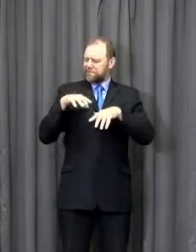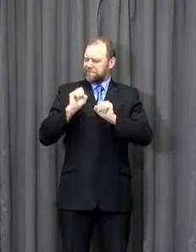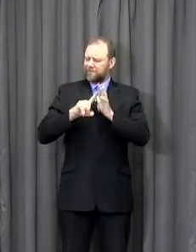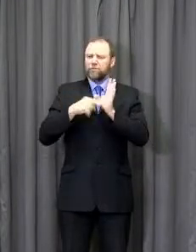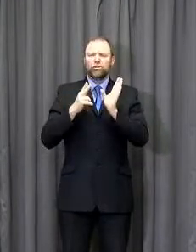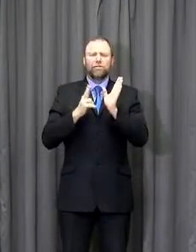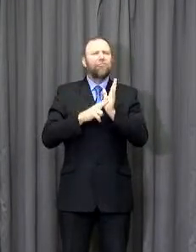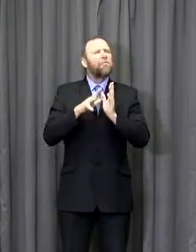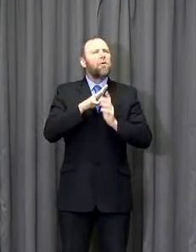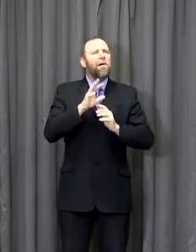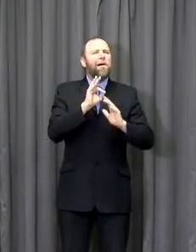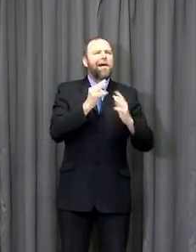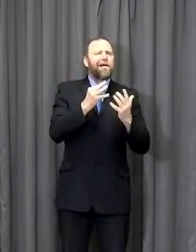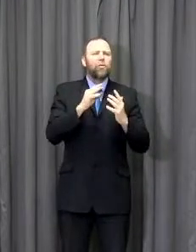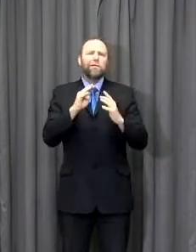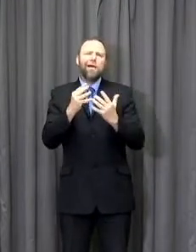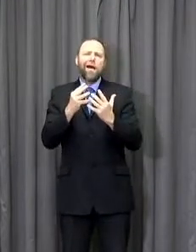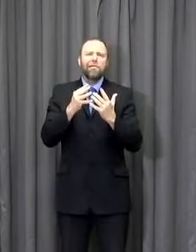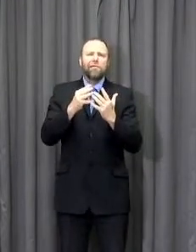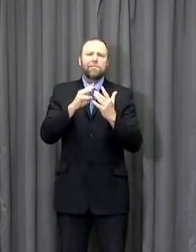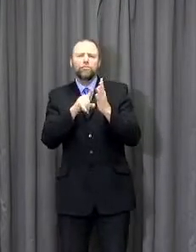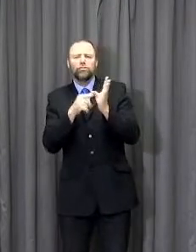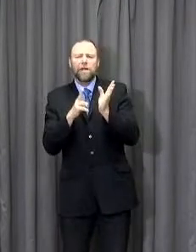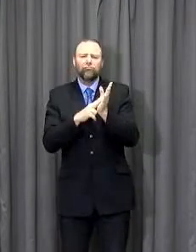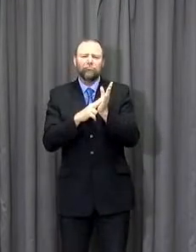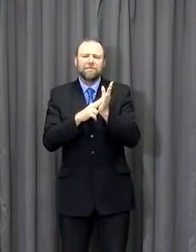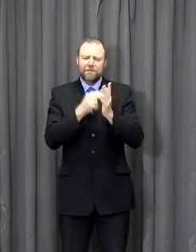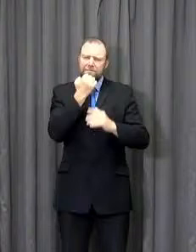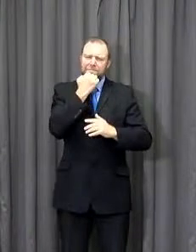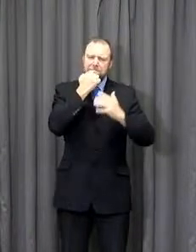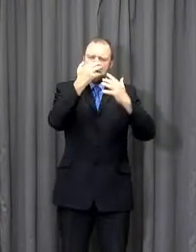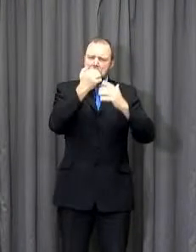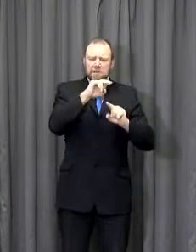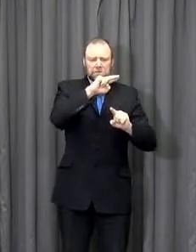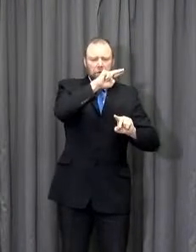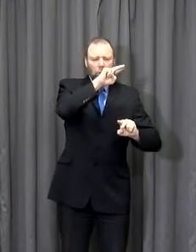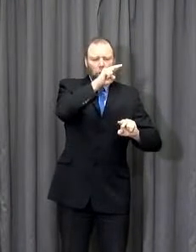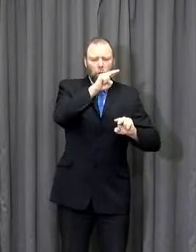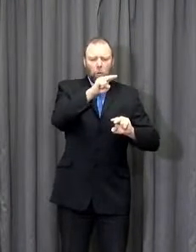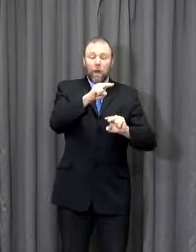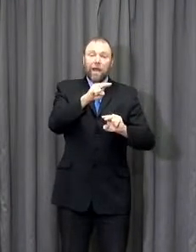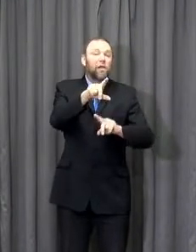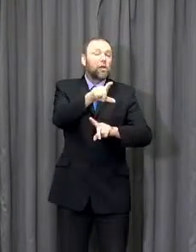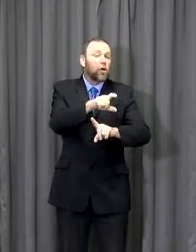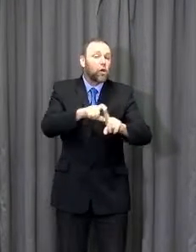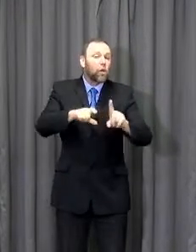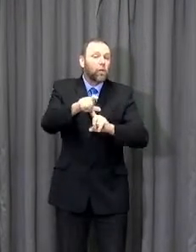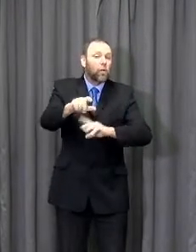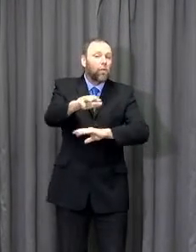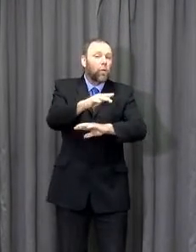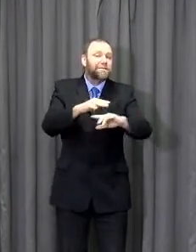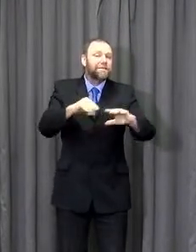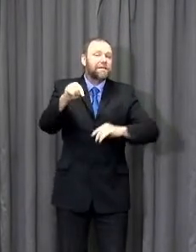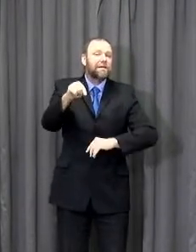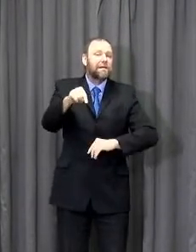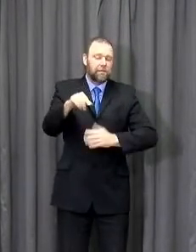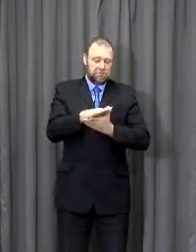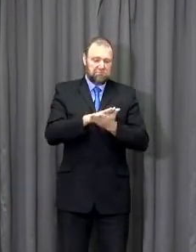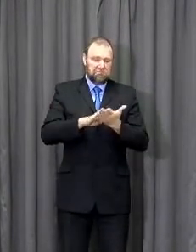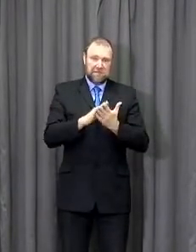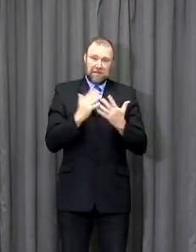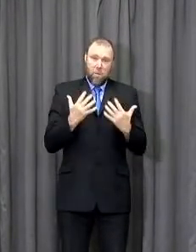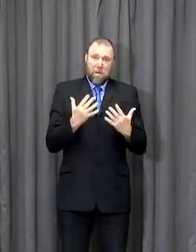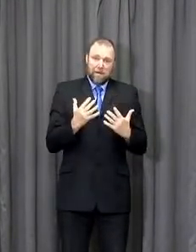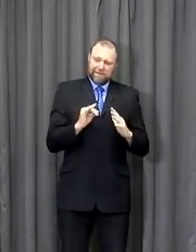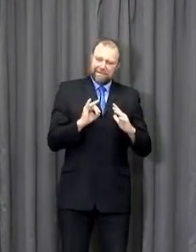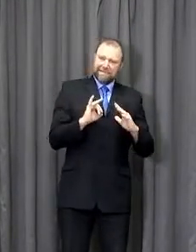or 9th of January. We're seeing cases steadily falling in the community, and the 7-day case rate that